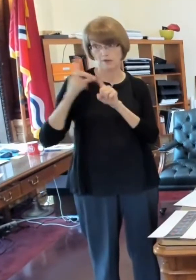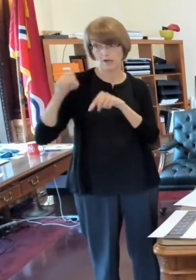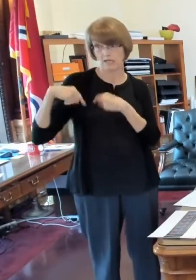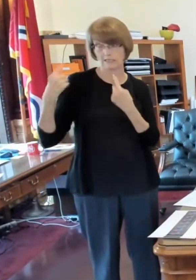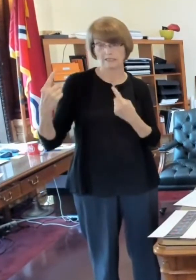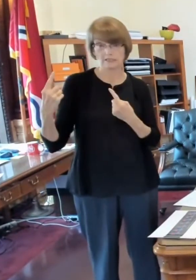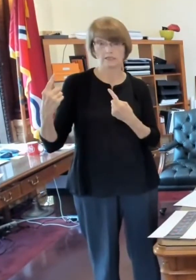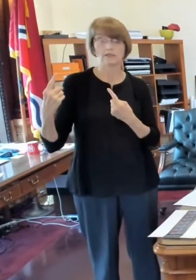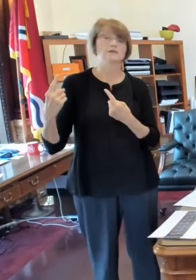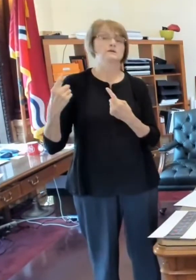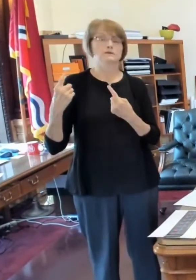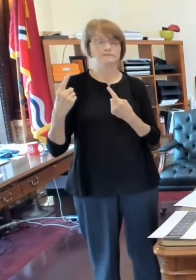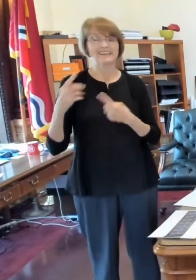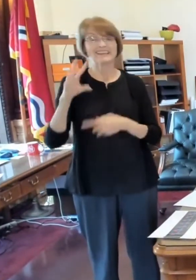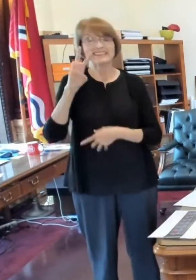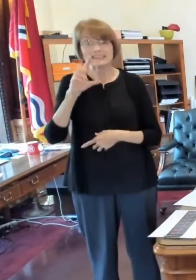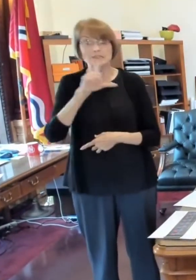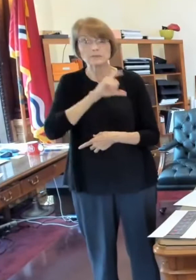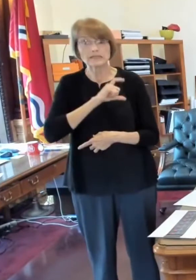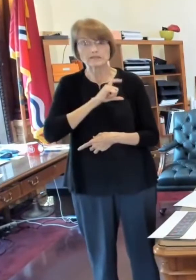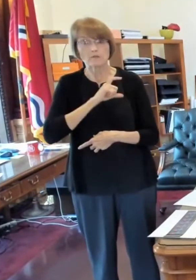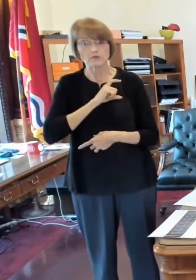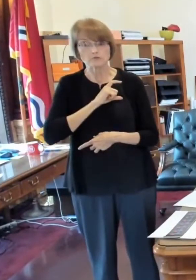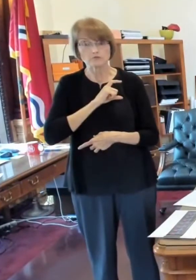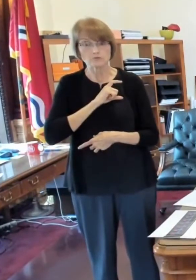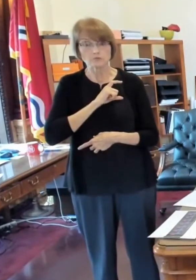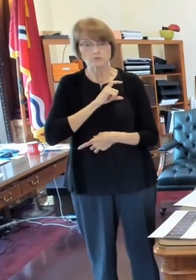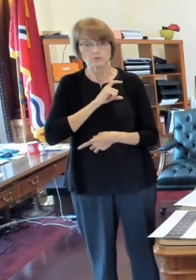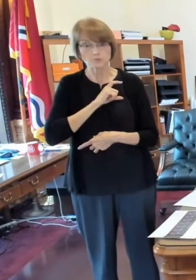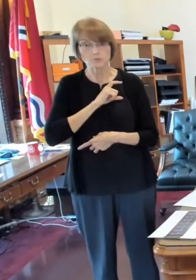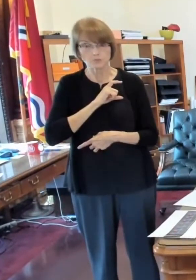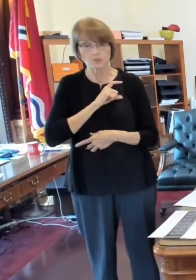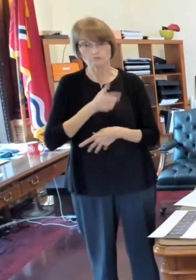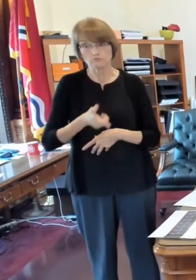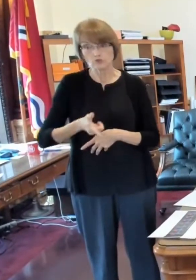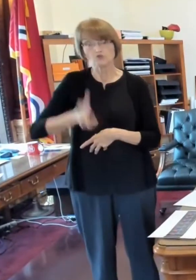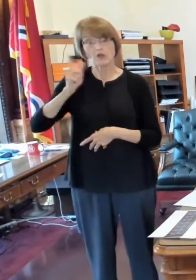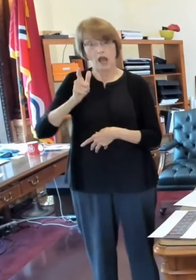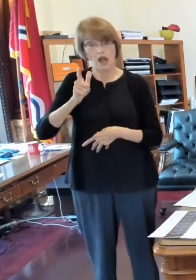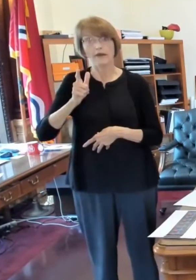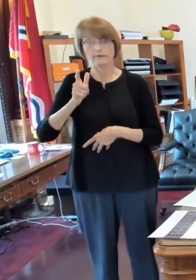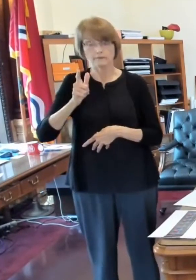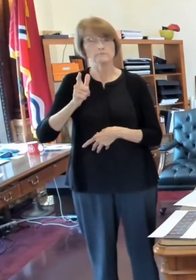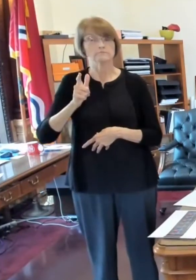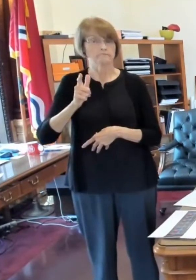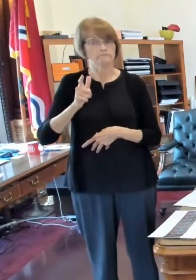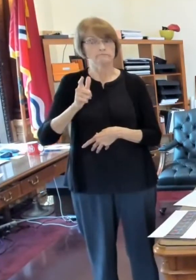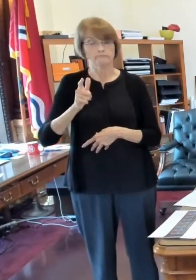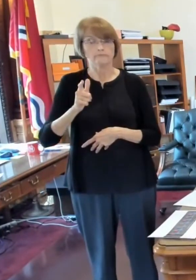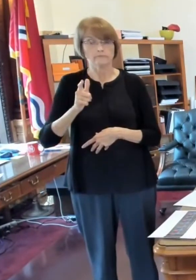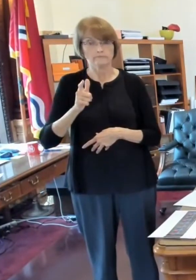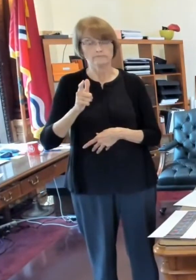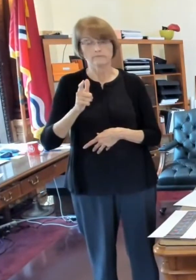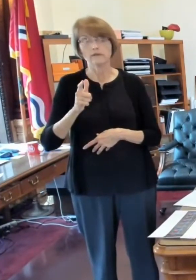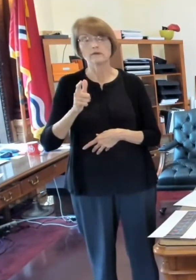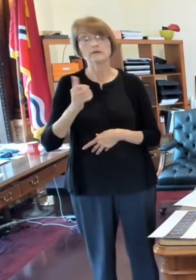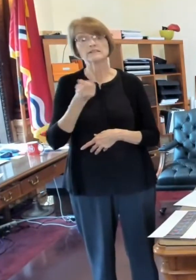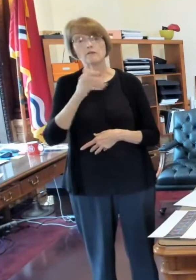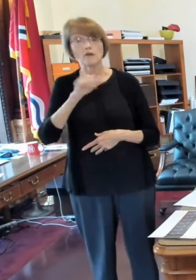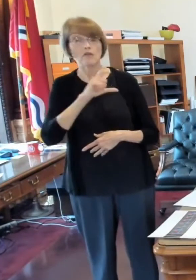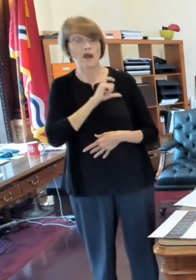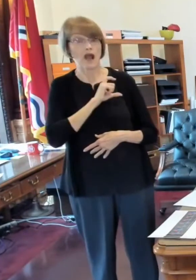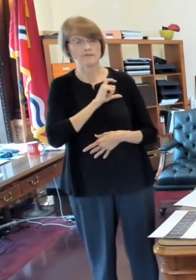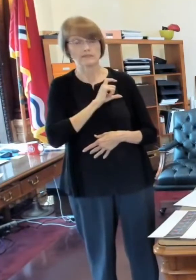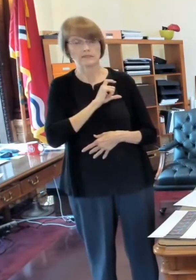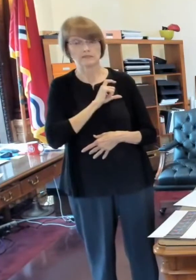have had 6 police officers shot, actually taken fire, but we've had several other